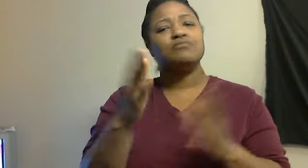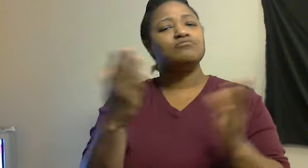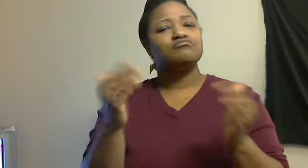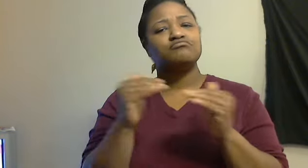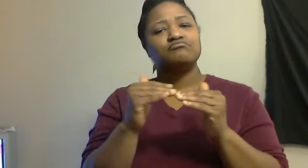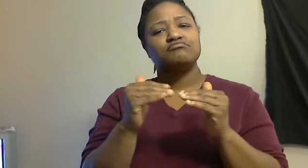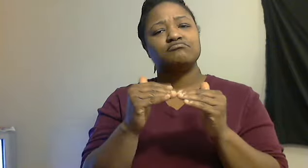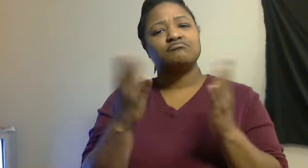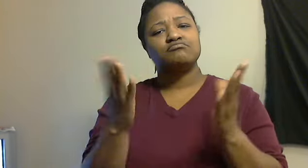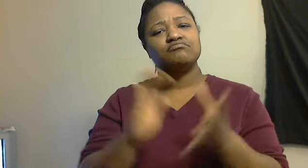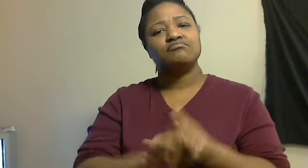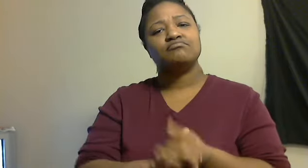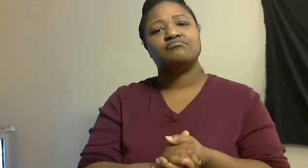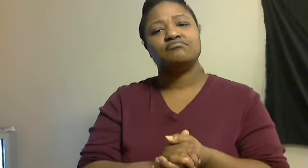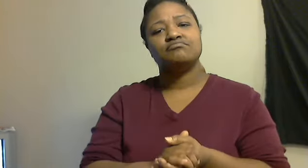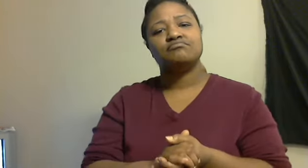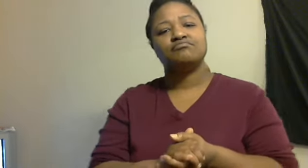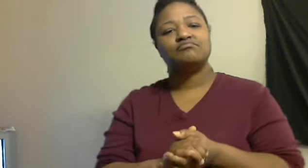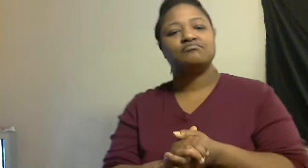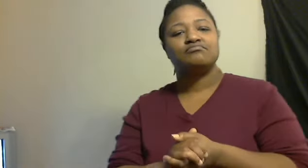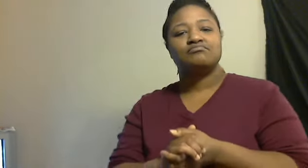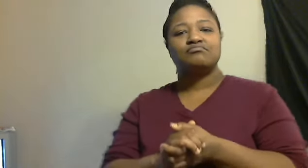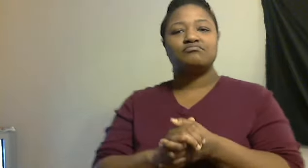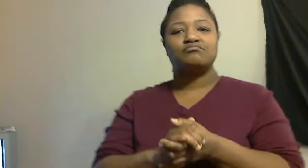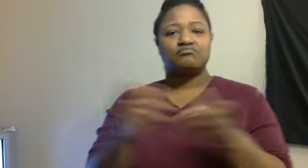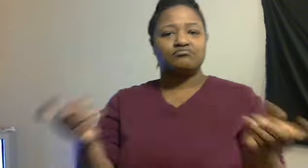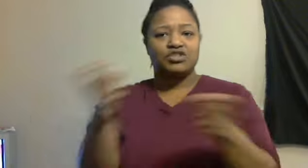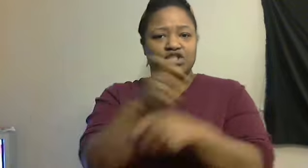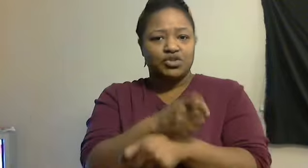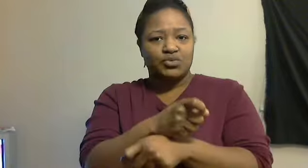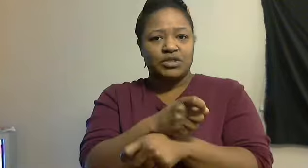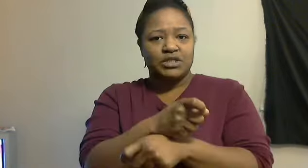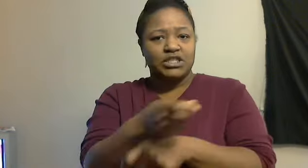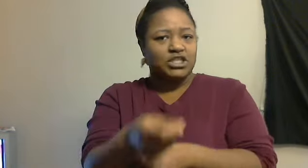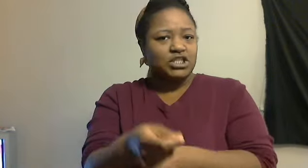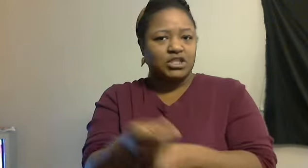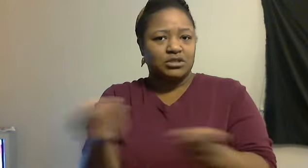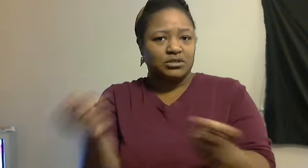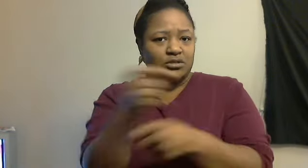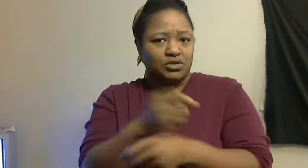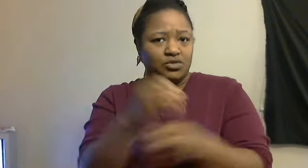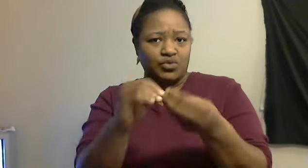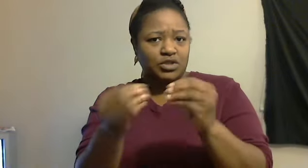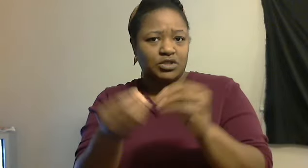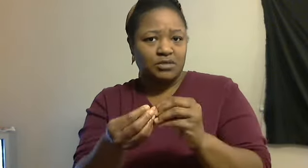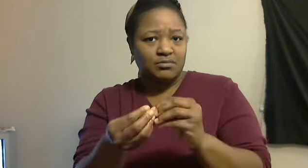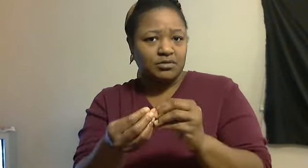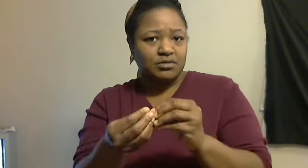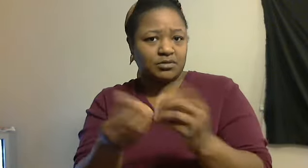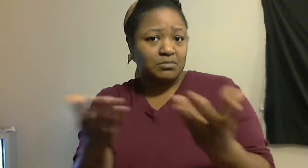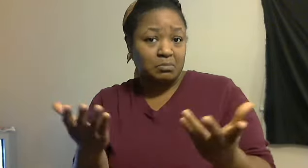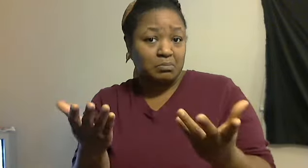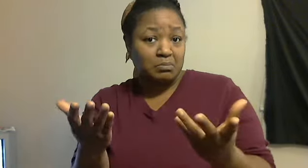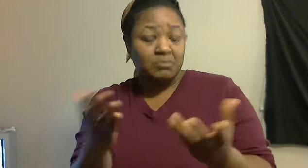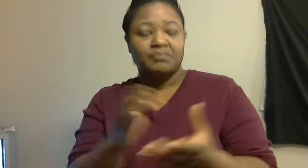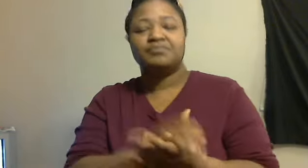well, we're now going to see that. Can you switch the two numbers and get the same answer? Well, let's try that. I'm going to try it in a different color so we don't get all confused. So let's start